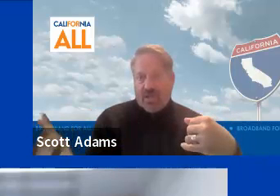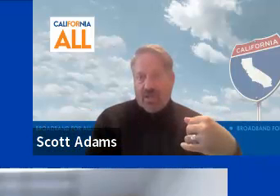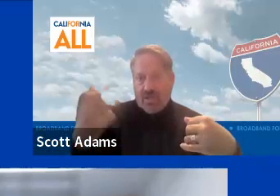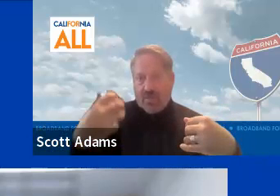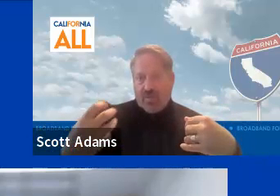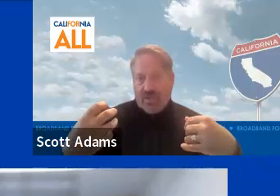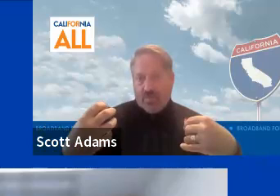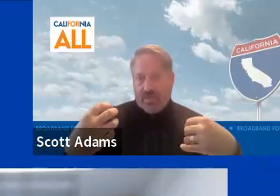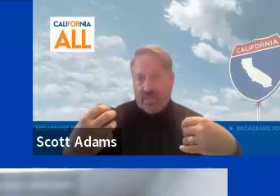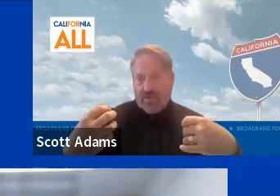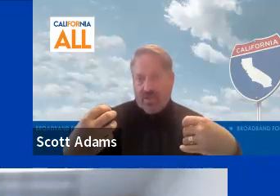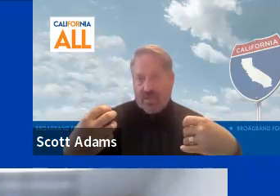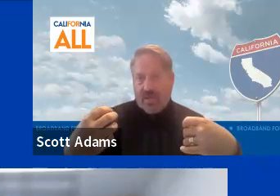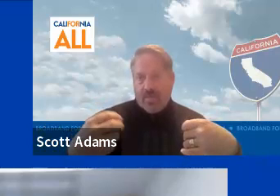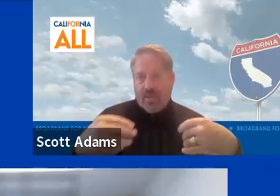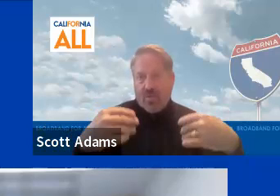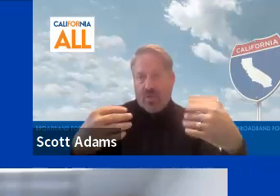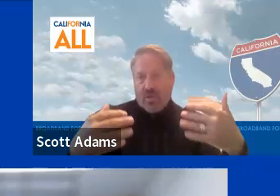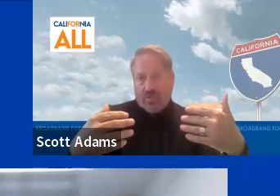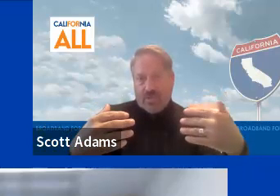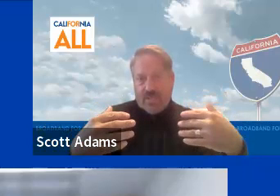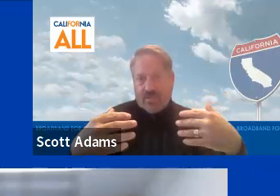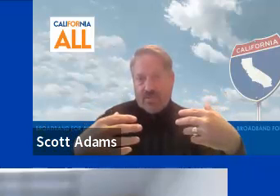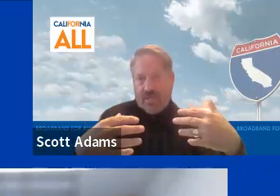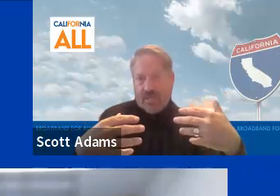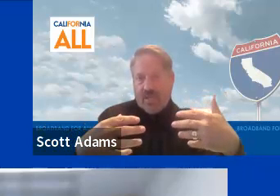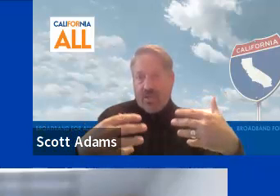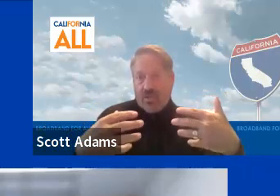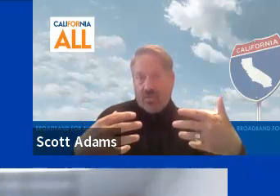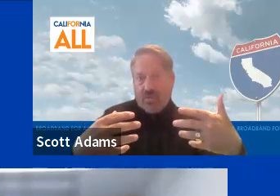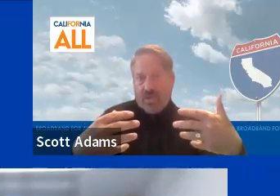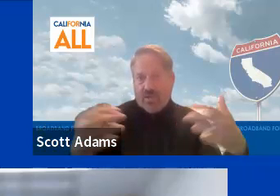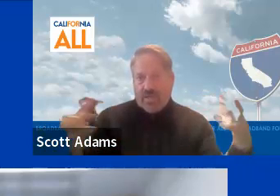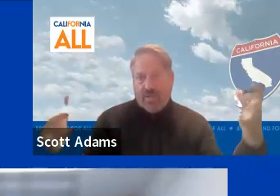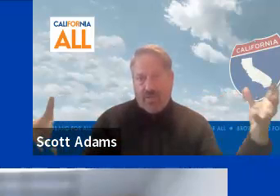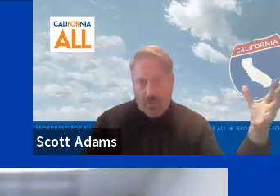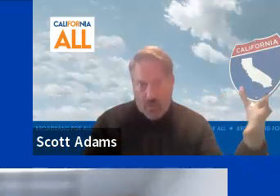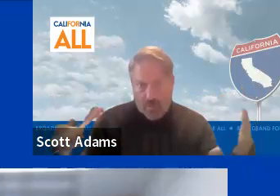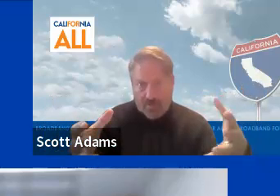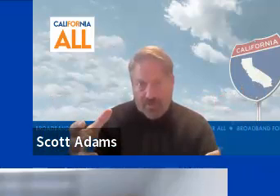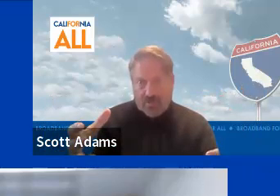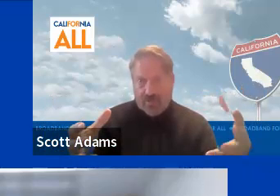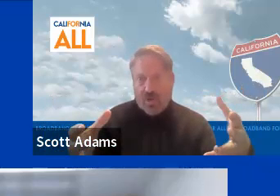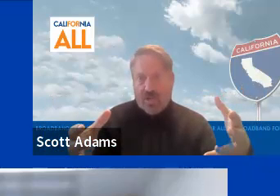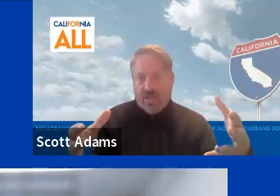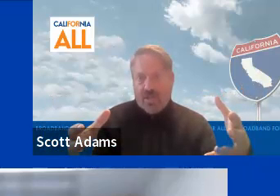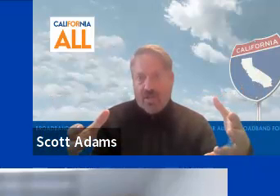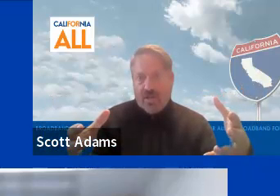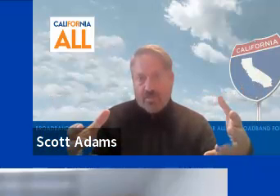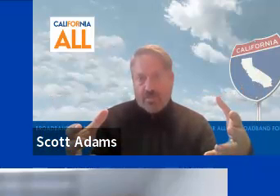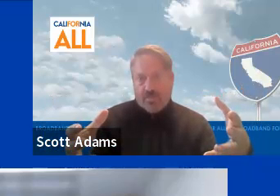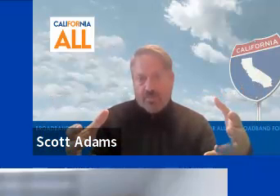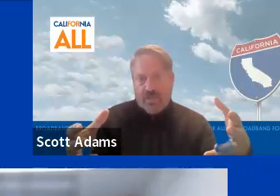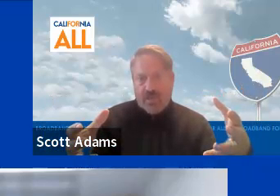that come with the implementation. But we also intend to make use of it. Like this whole process has brought